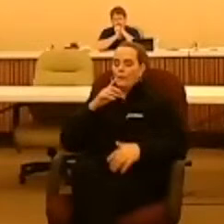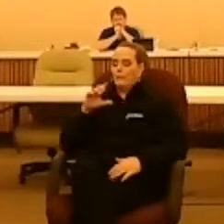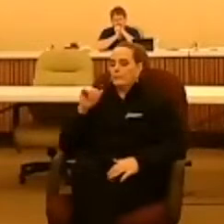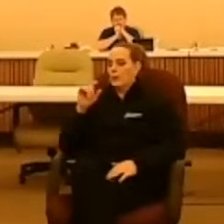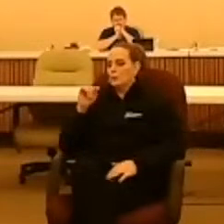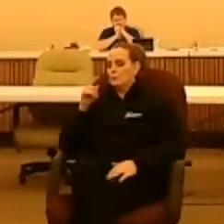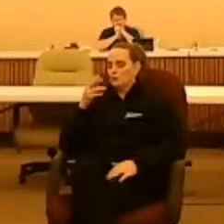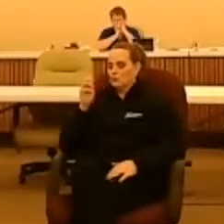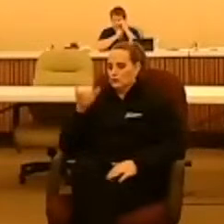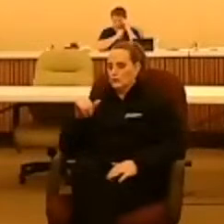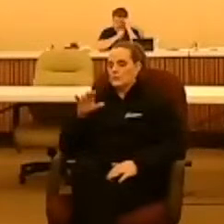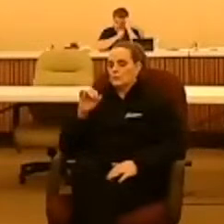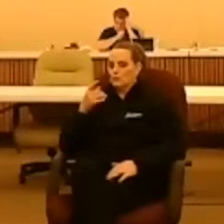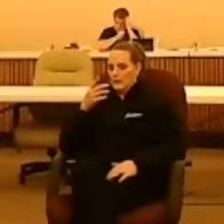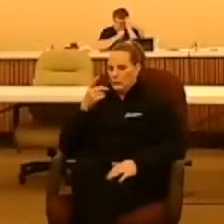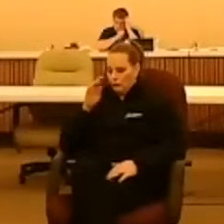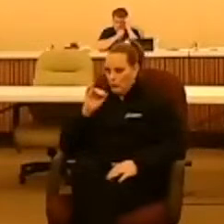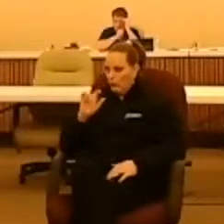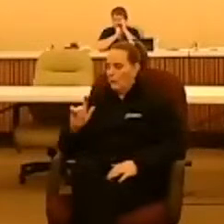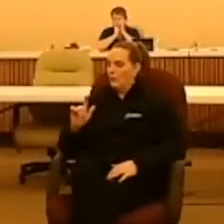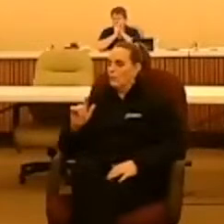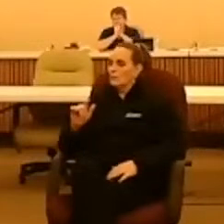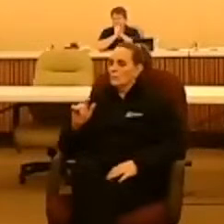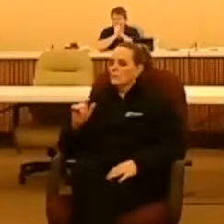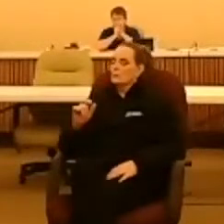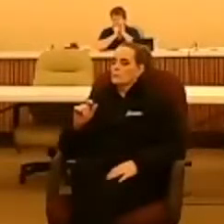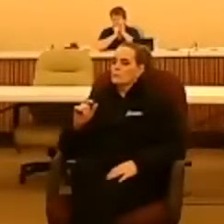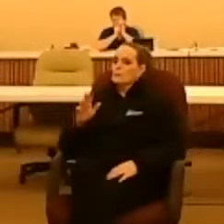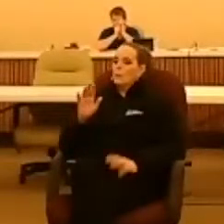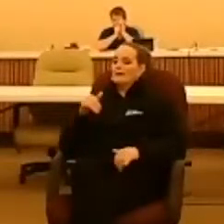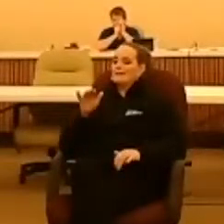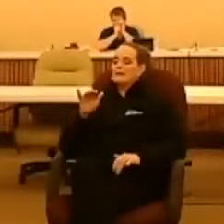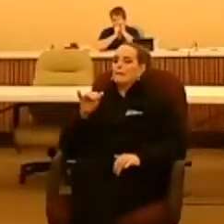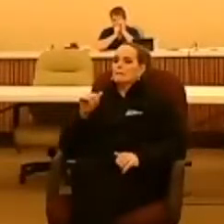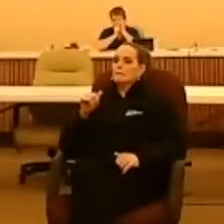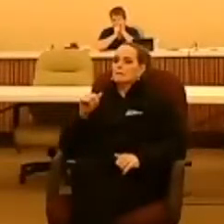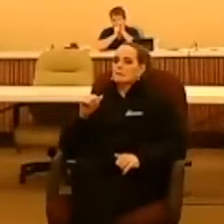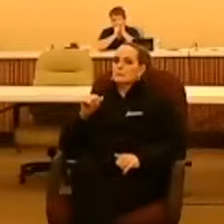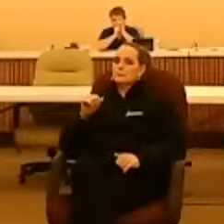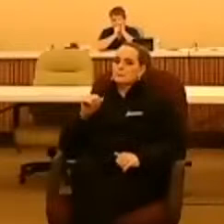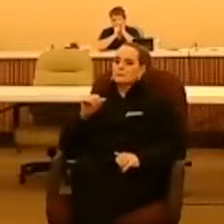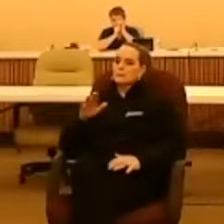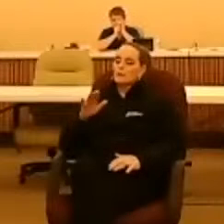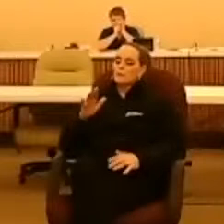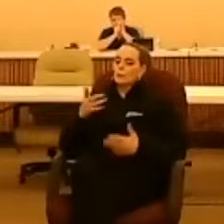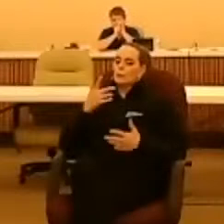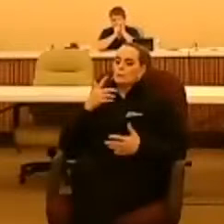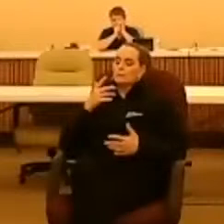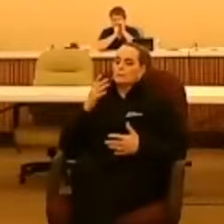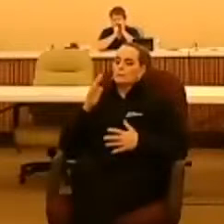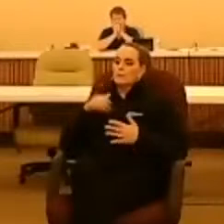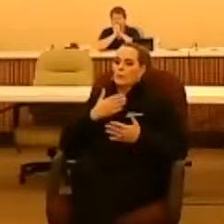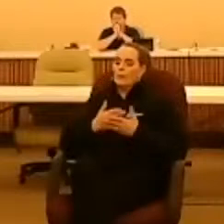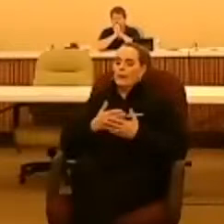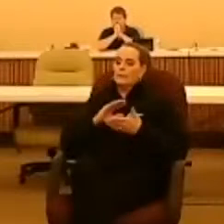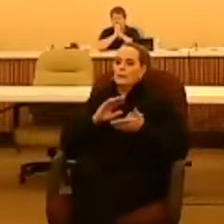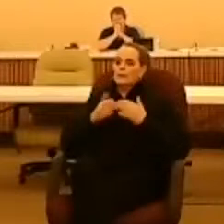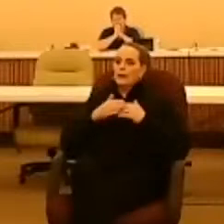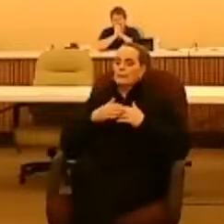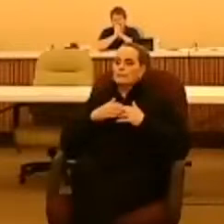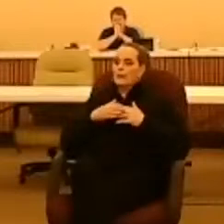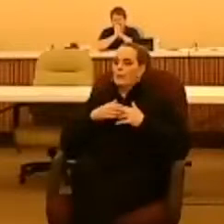Exactly. But that still may end up in. It's still potentially could within end the up in town town court. court. But yeah, the point is